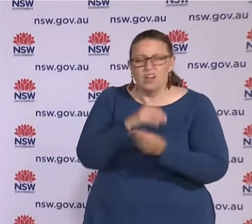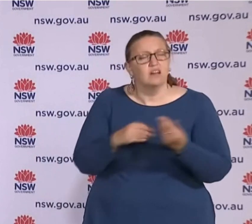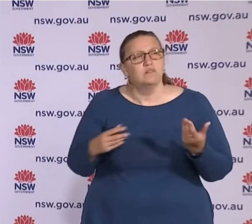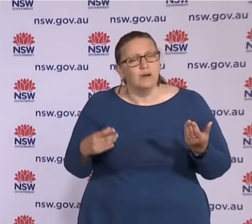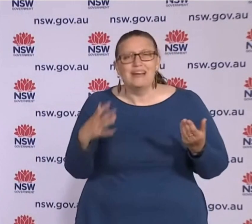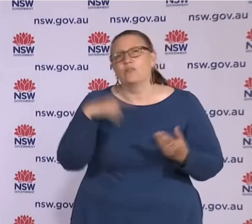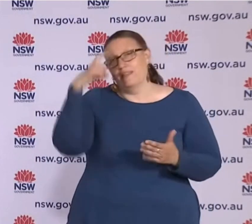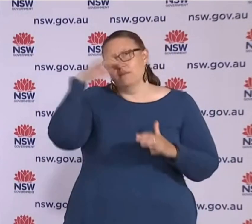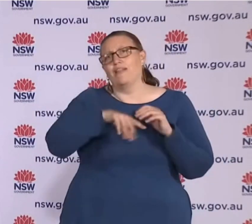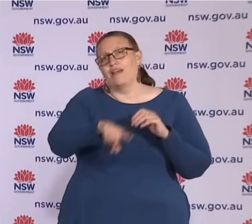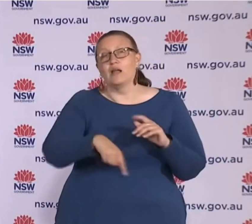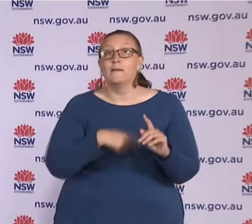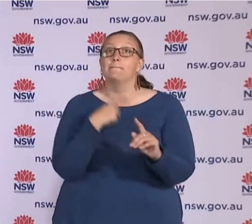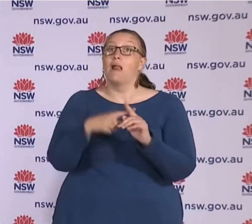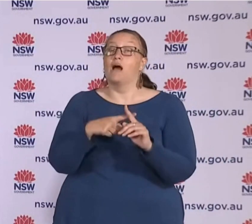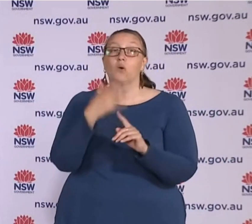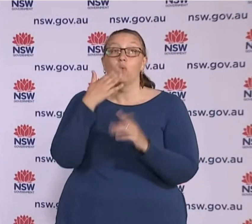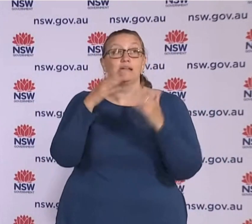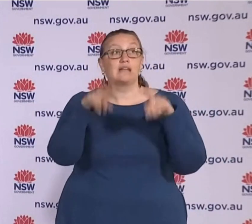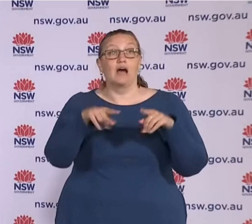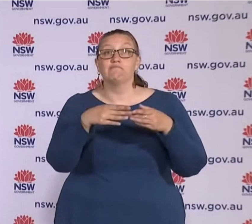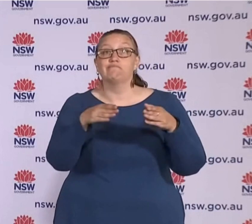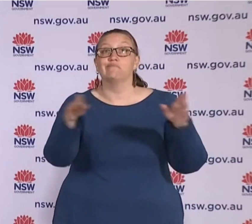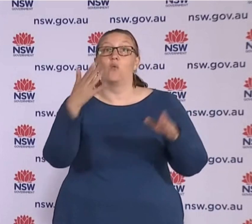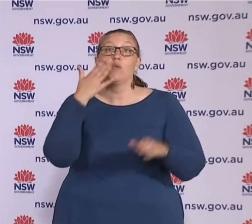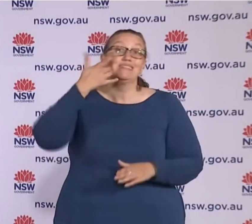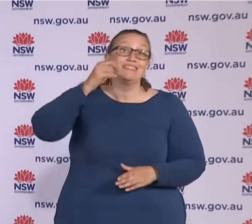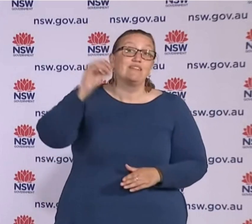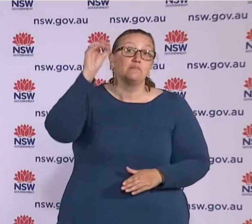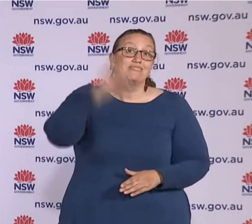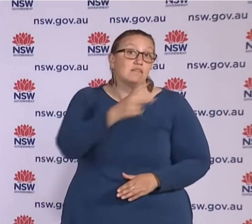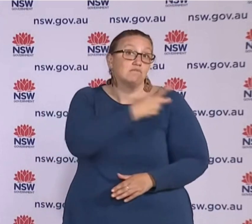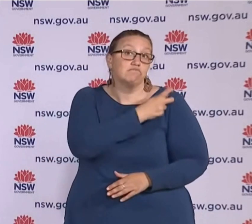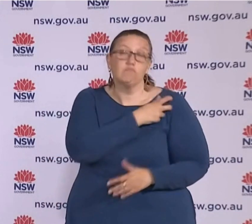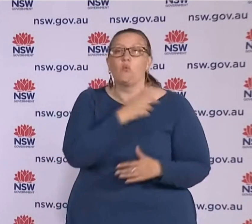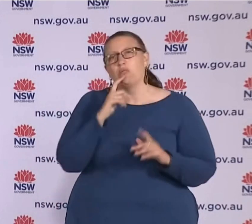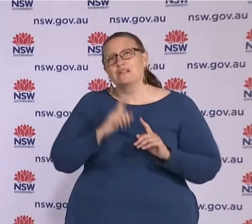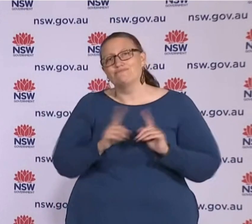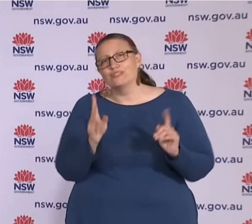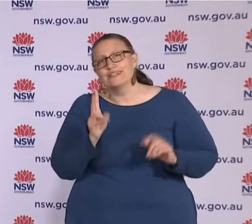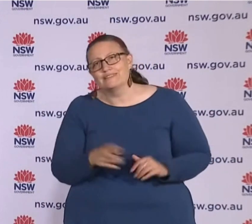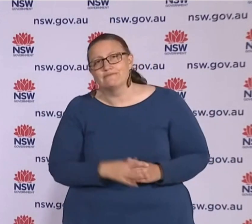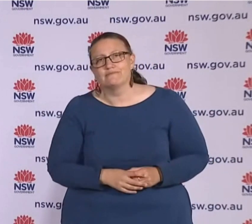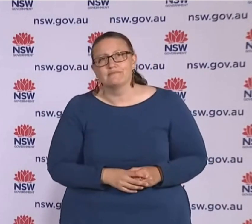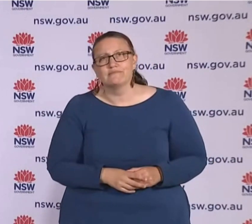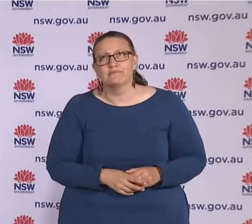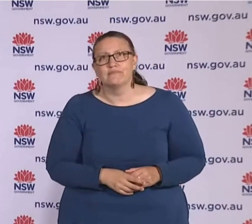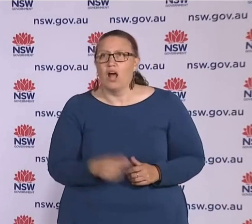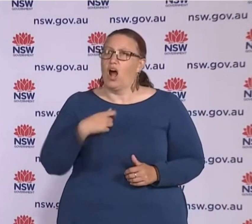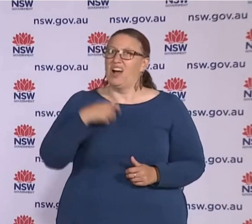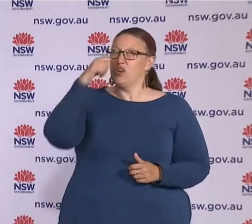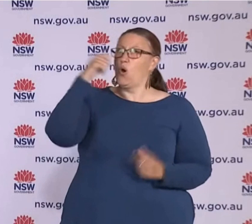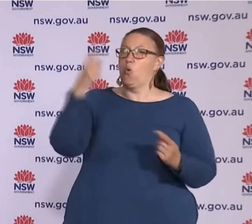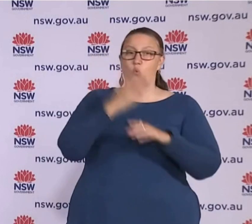factors we need to look at. It was, I know, an opportunity for me now to thank the construction sector, who were dealt a huge blow when we asked them to